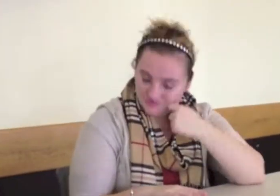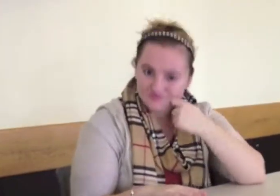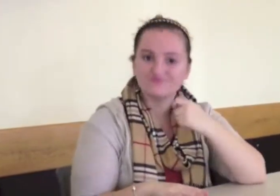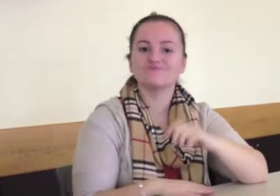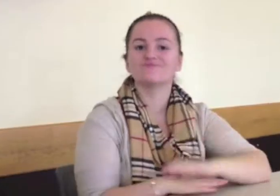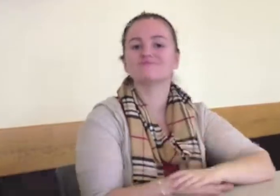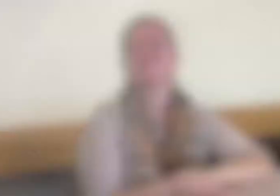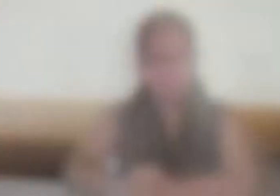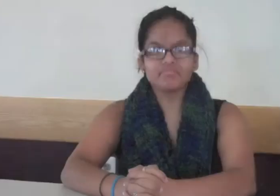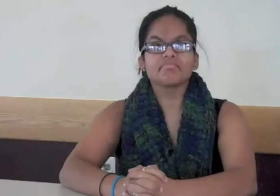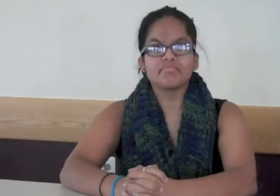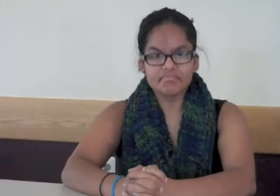That's so cool!